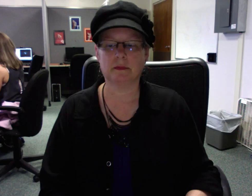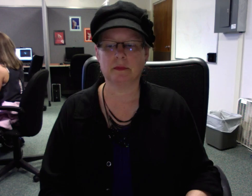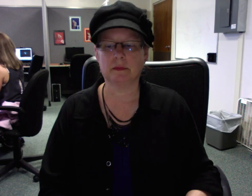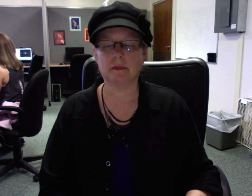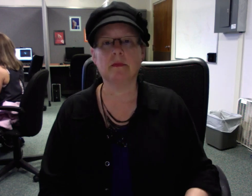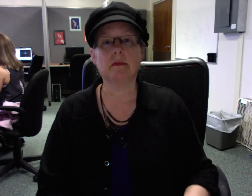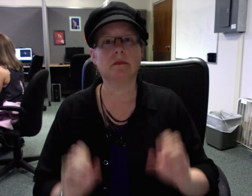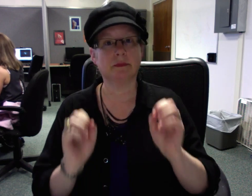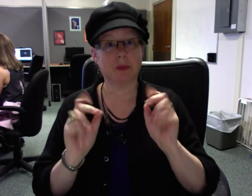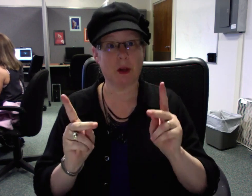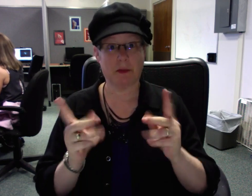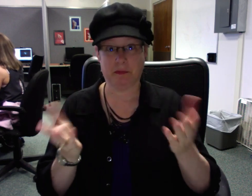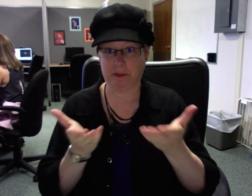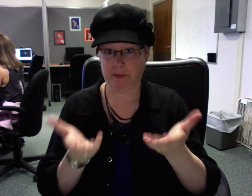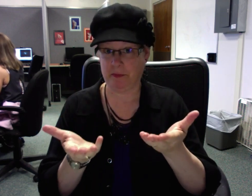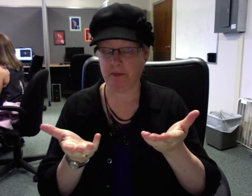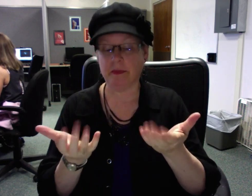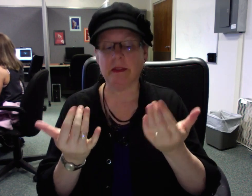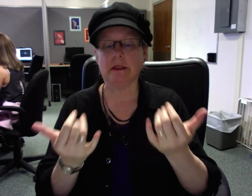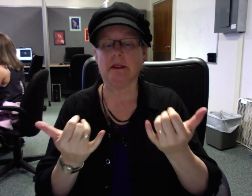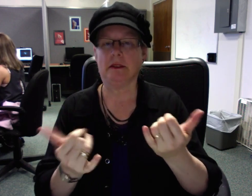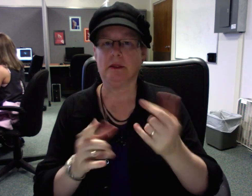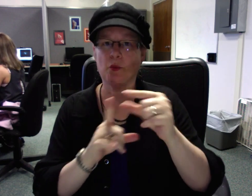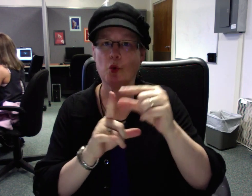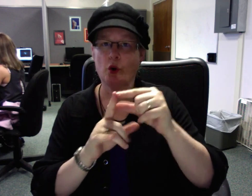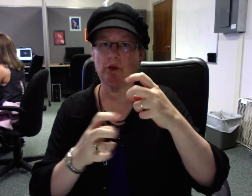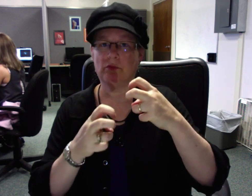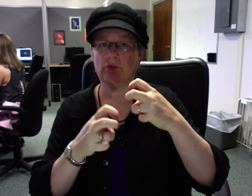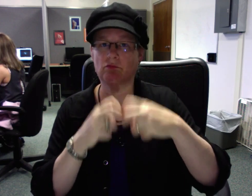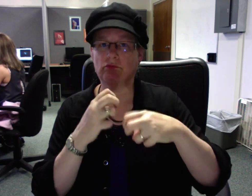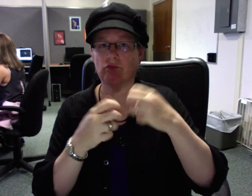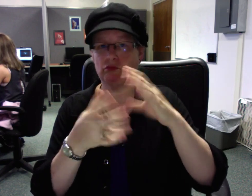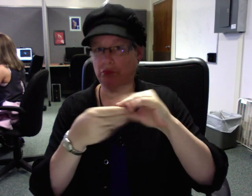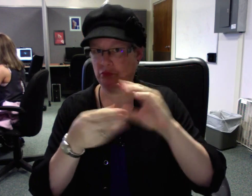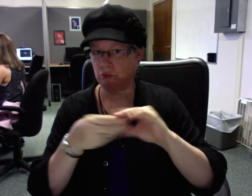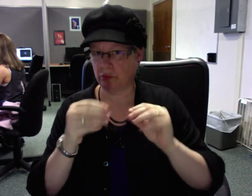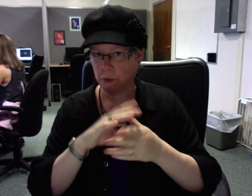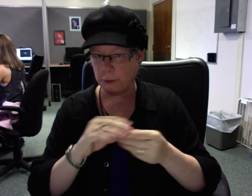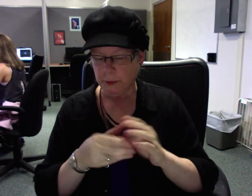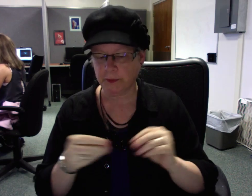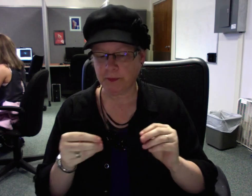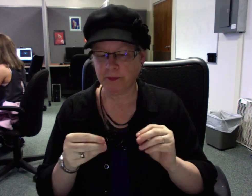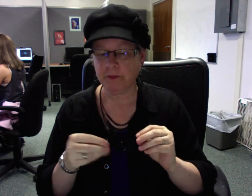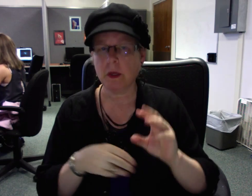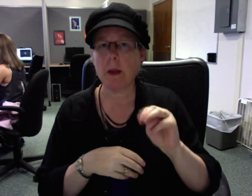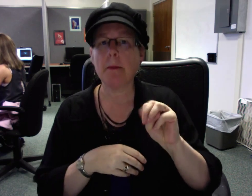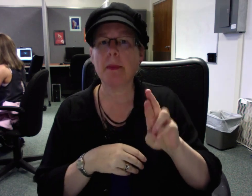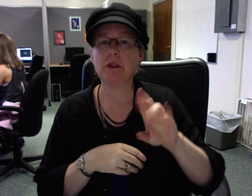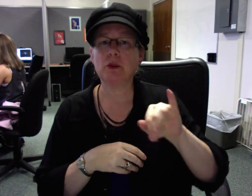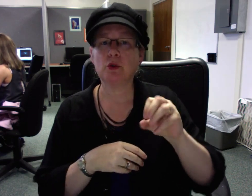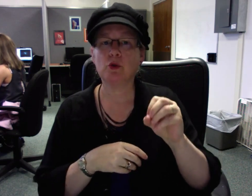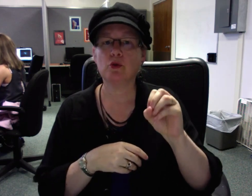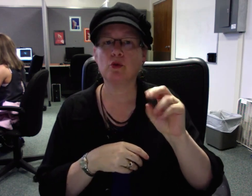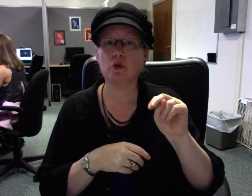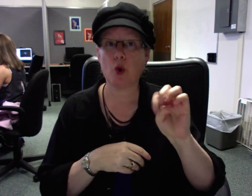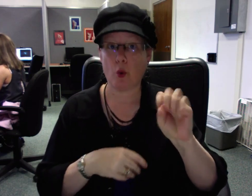say Mr. Jones wants to build a storage shed, and he wants the walls and the roof of his shed to be made out of